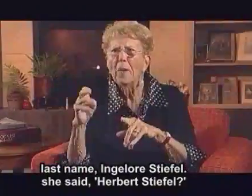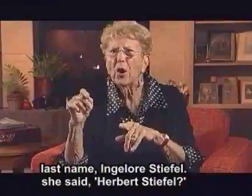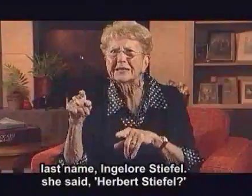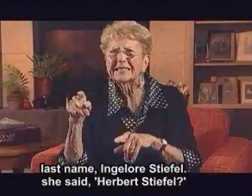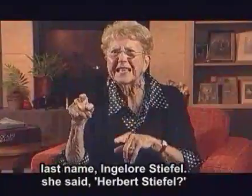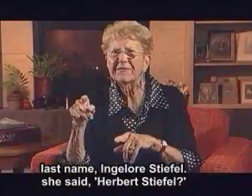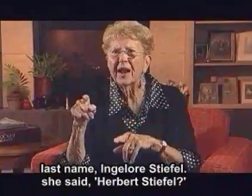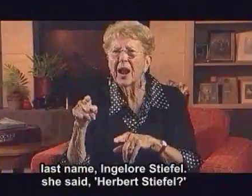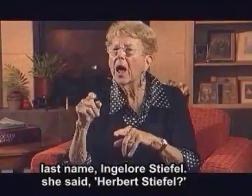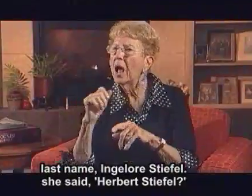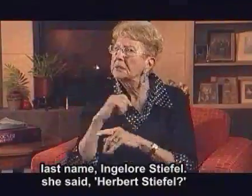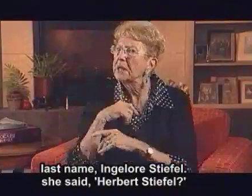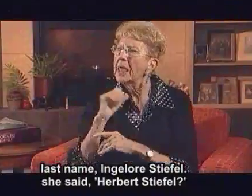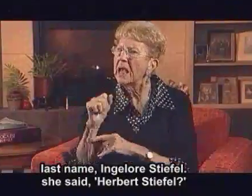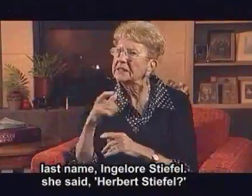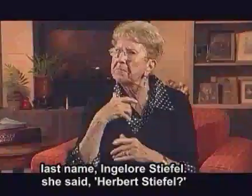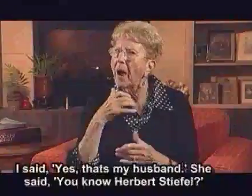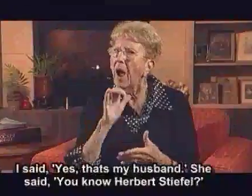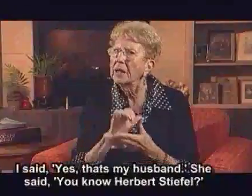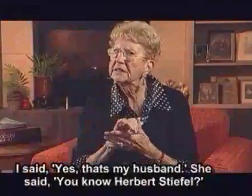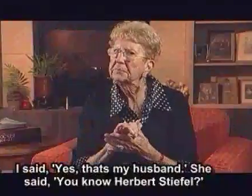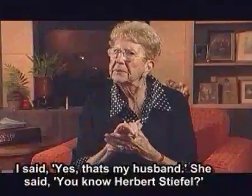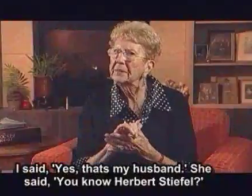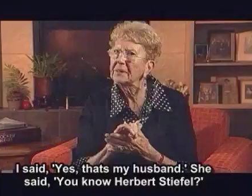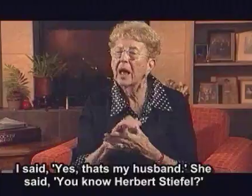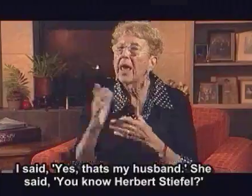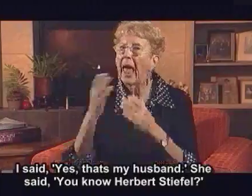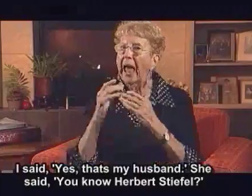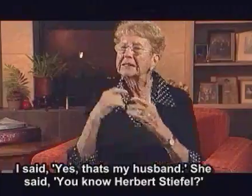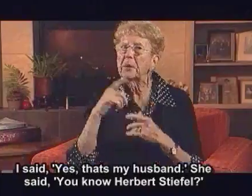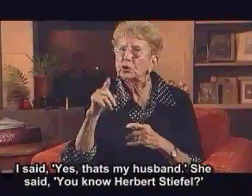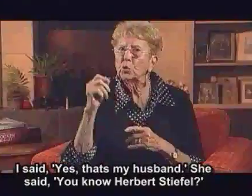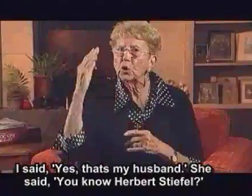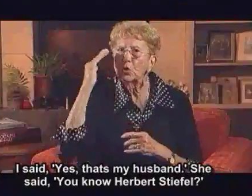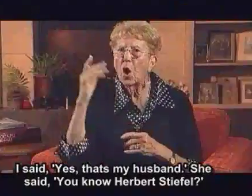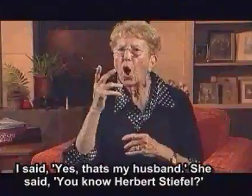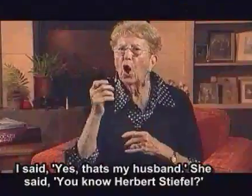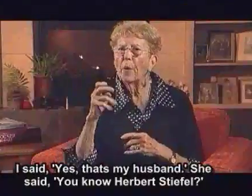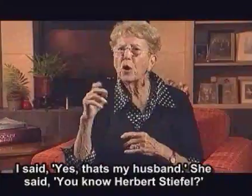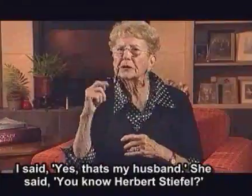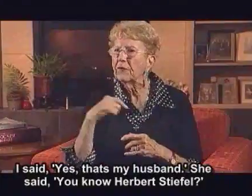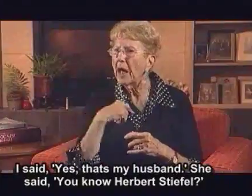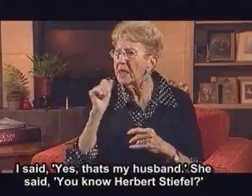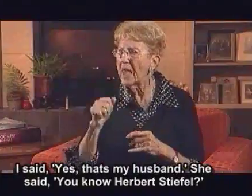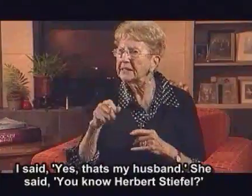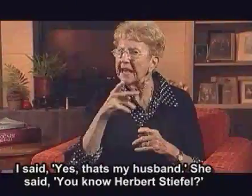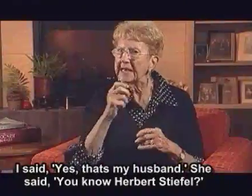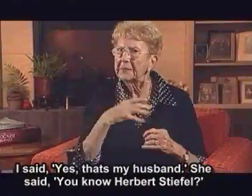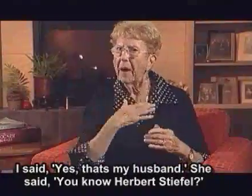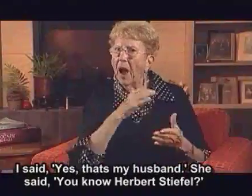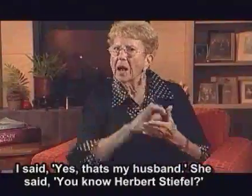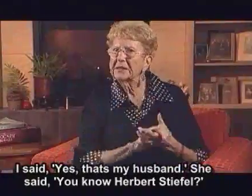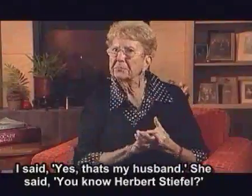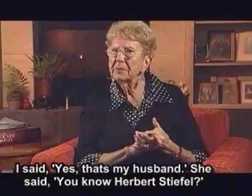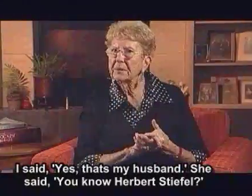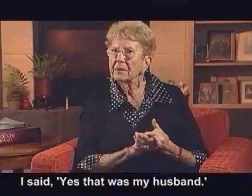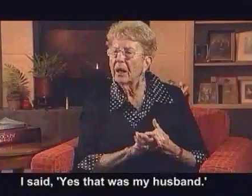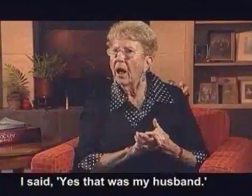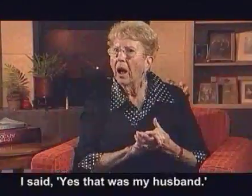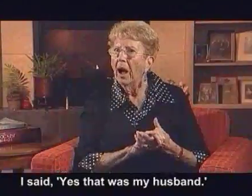She said, "Herbert Stiefel?" I said, "Yes, that's my husband." She said, you know Herbert Stiefel?" I said, "Yes, that was